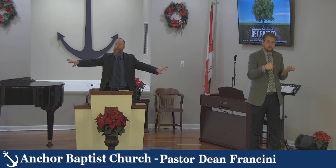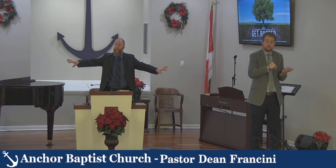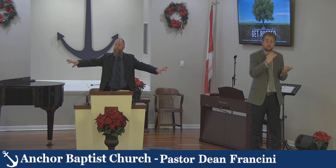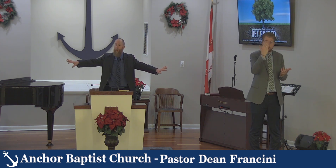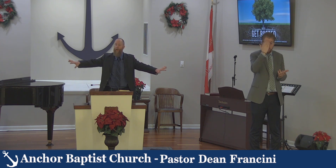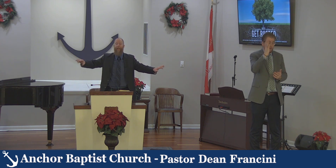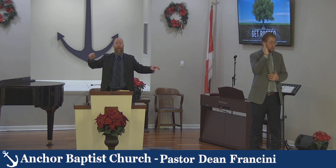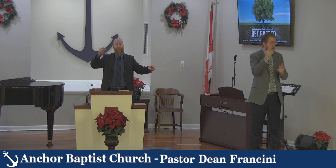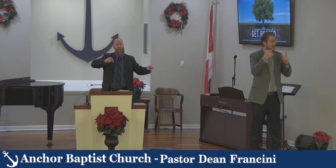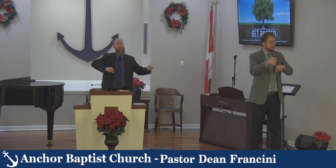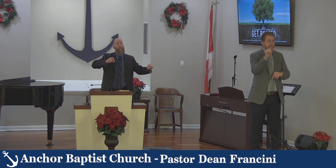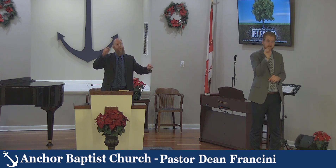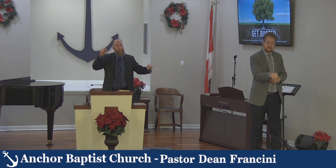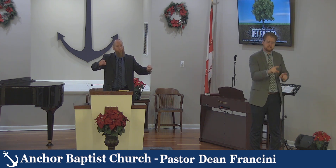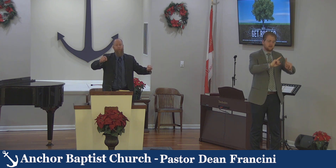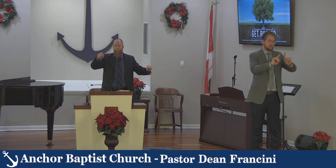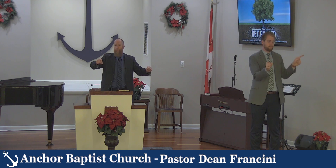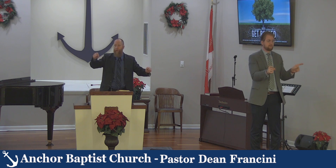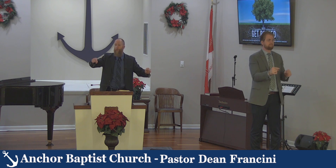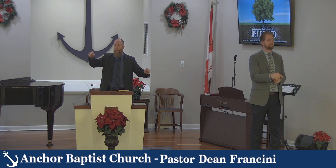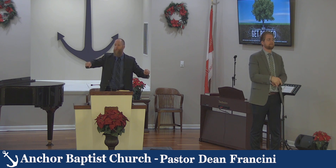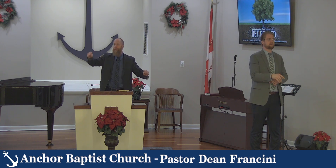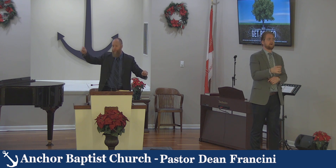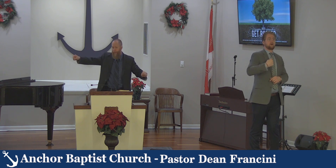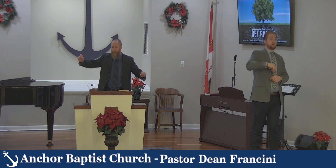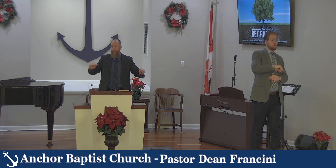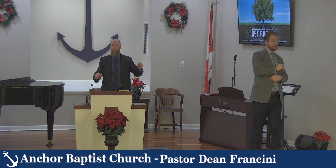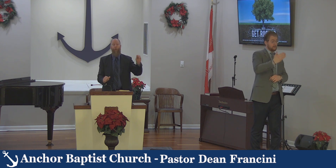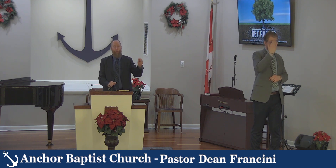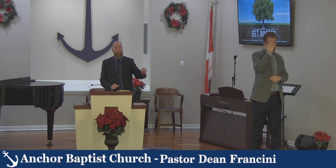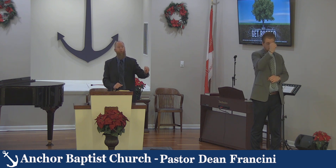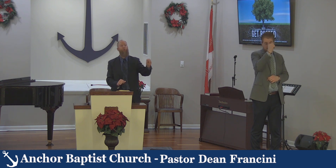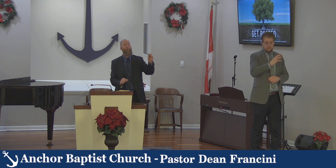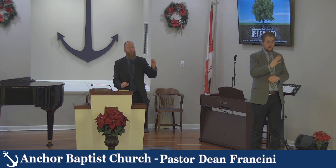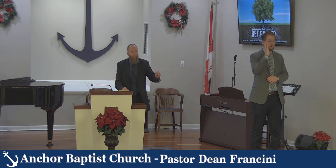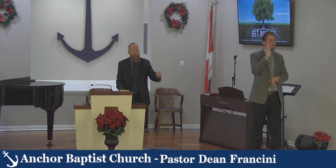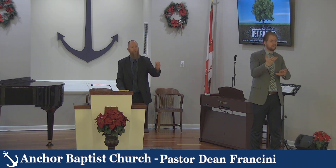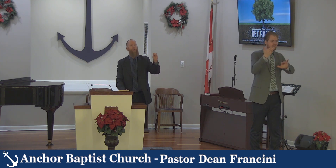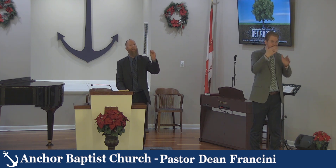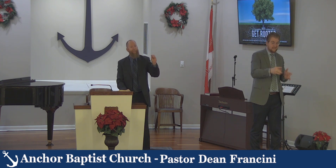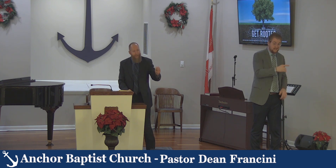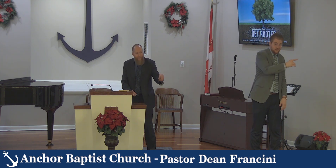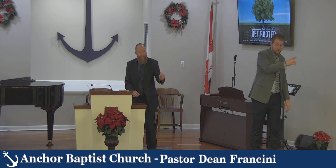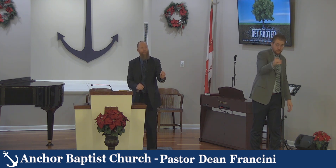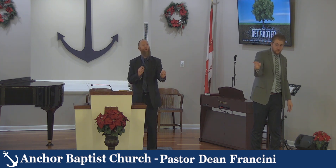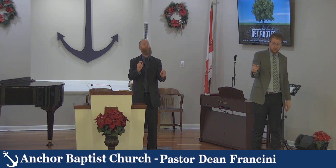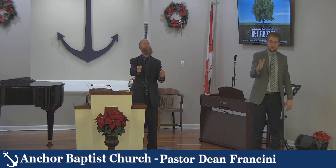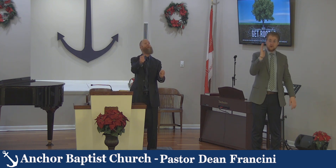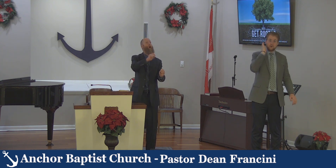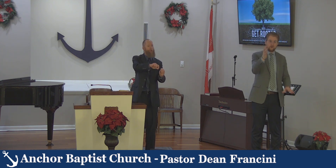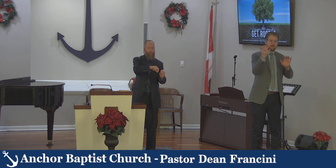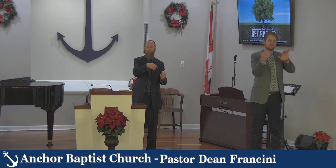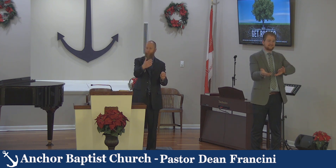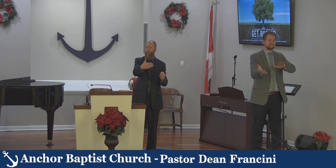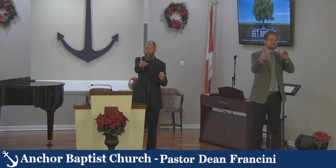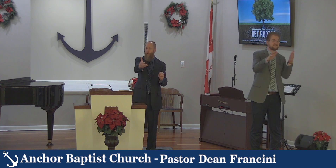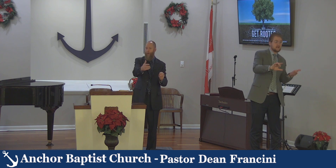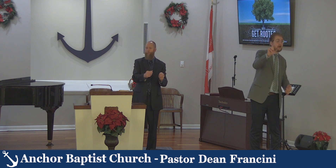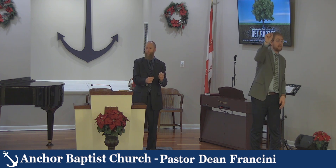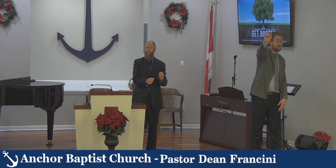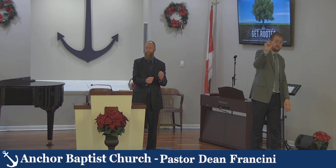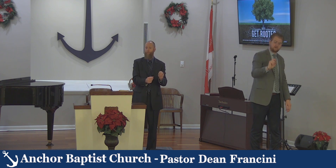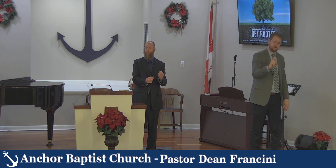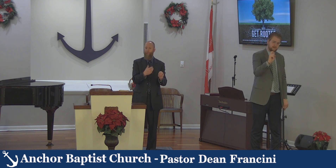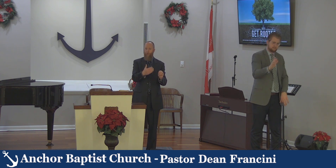of that, guess what? As it is appointed unto man once to die, you will die. Therefore, be cautious with your